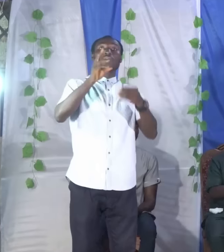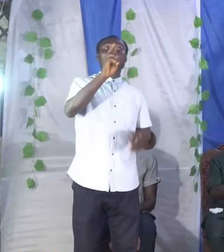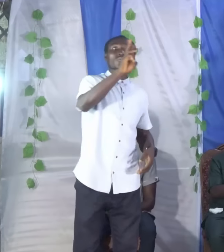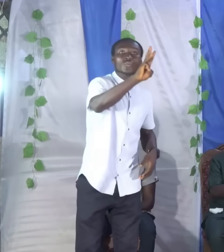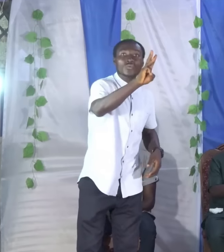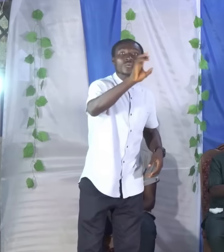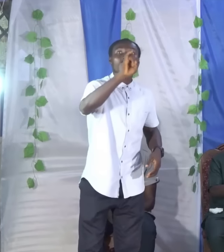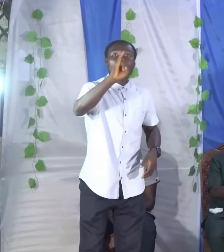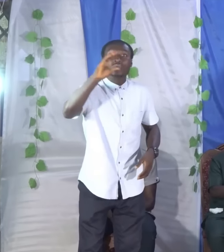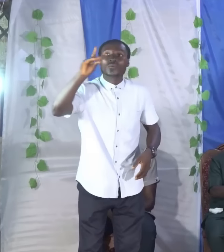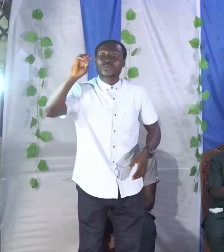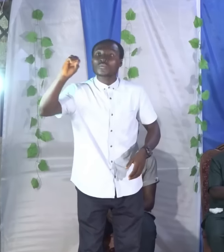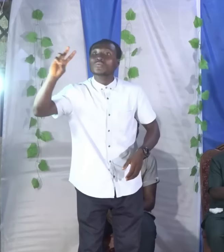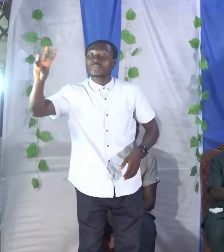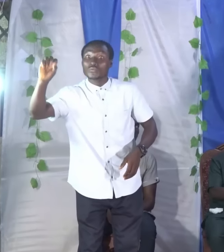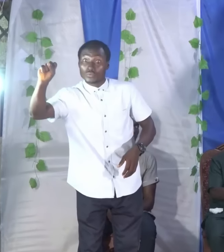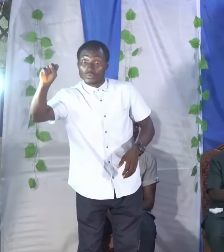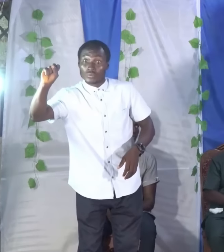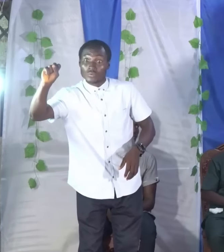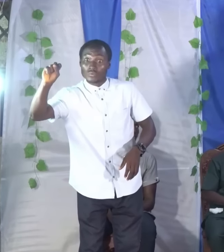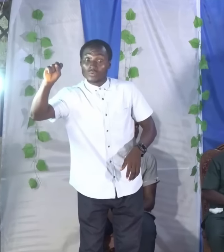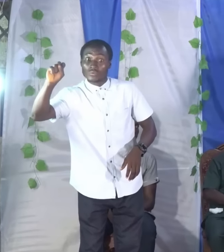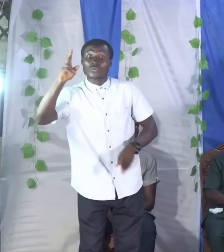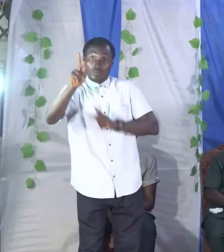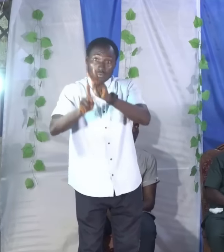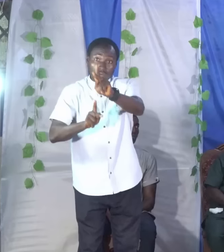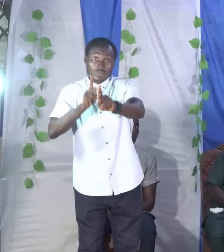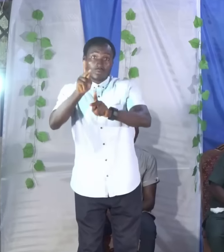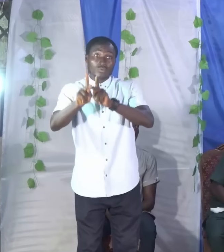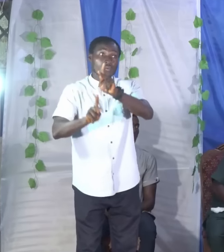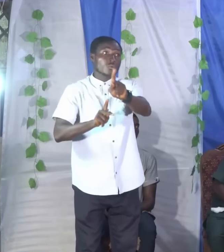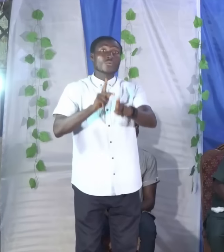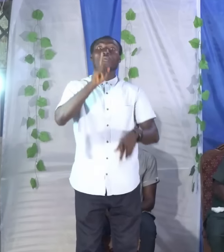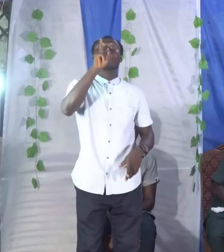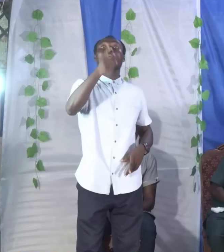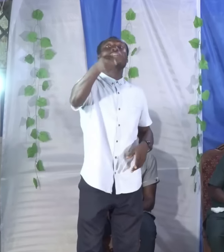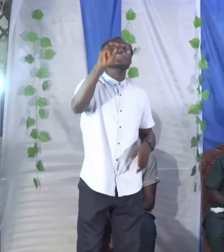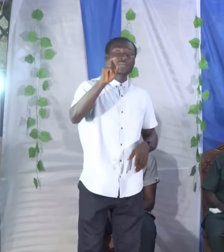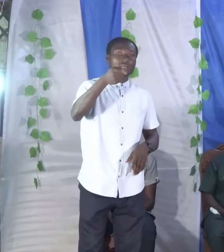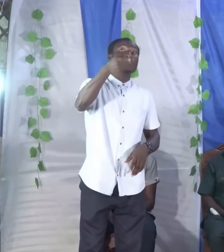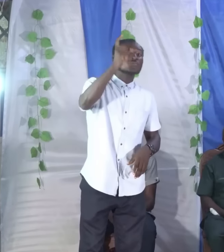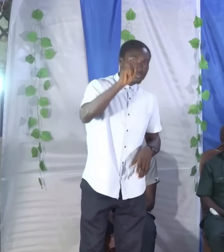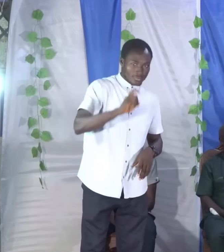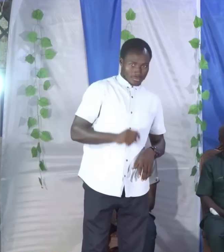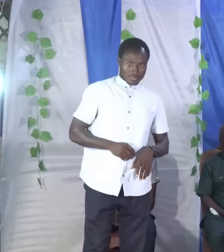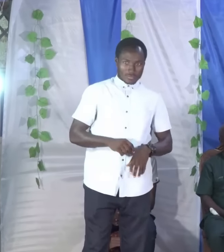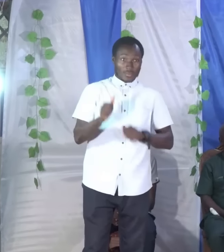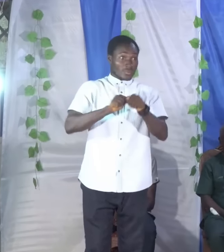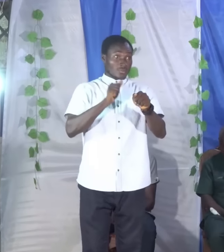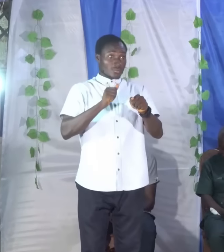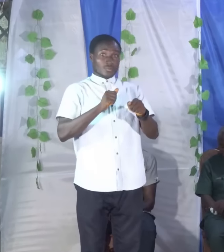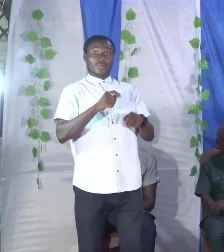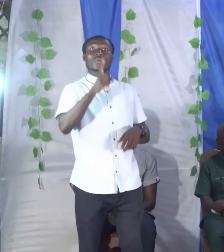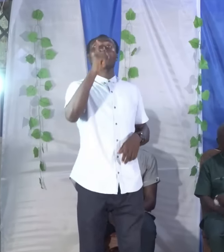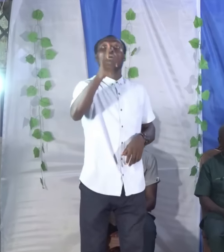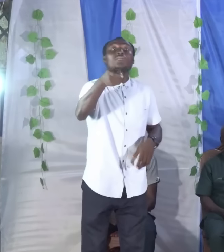1000 entoma obia nya entoma epofa baako I was a candidate takrade churches no mo me fra churches e